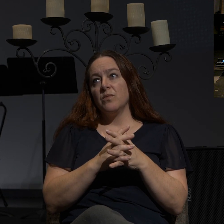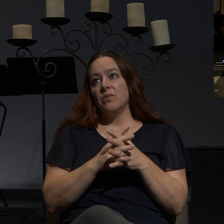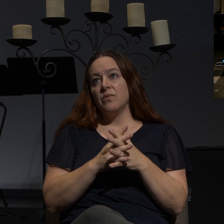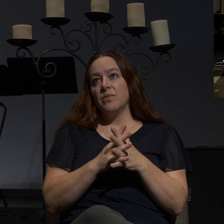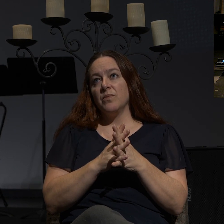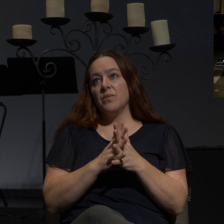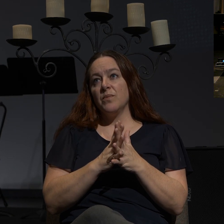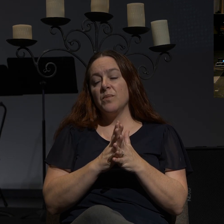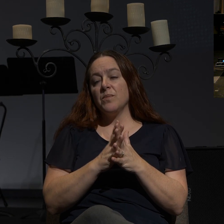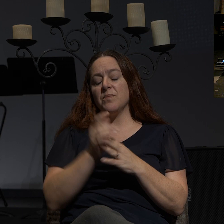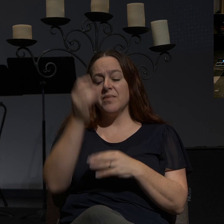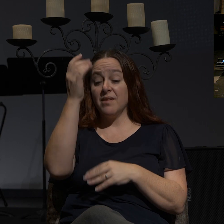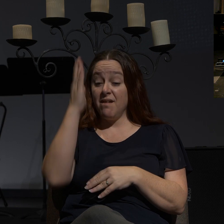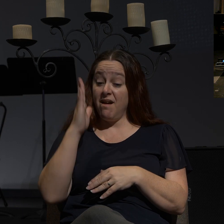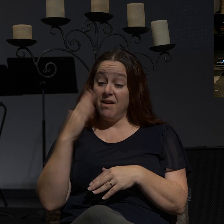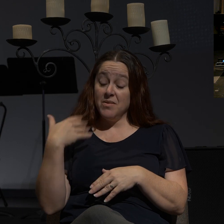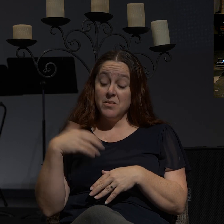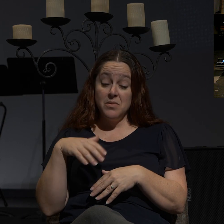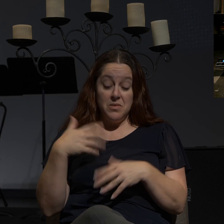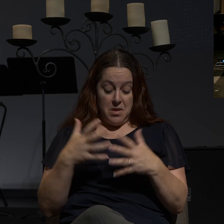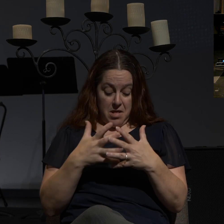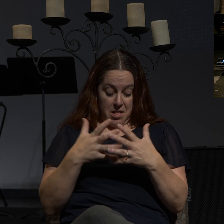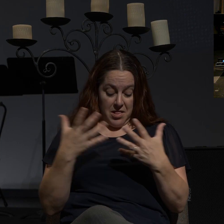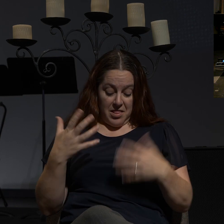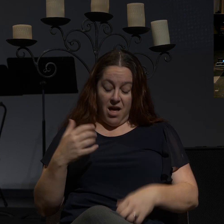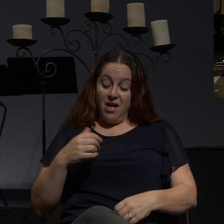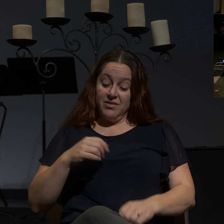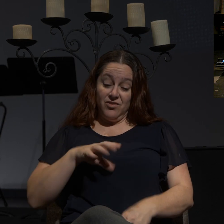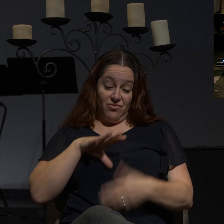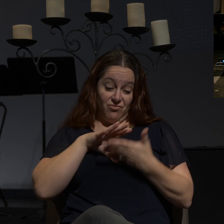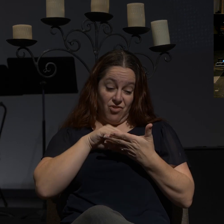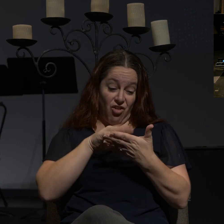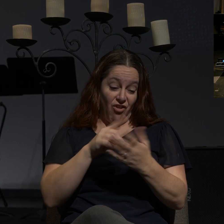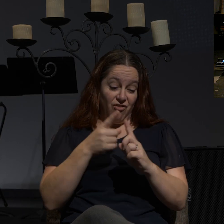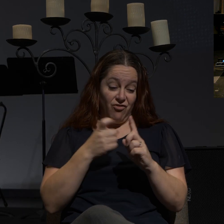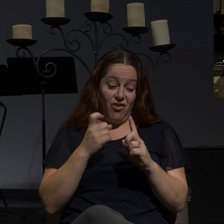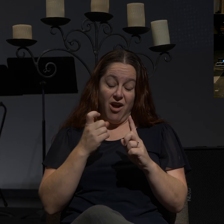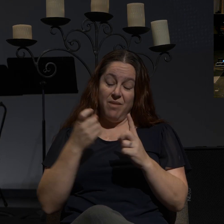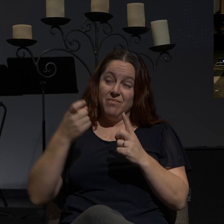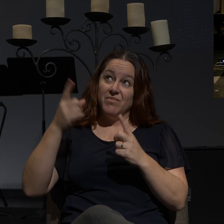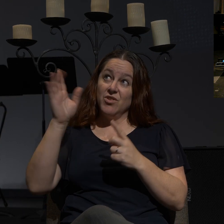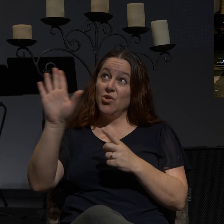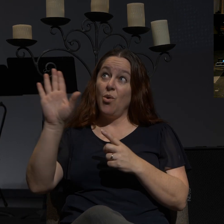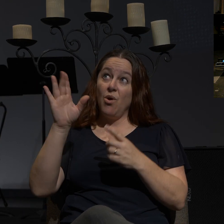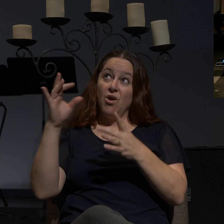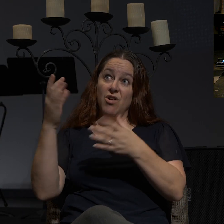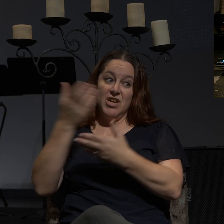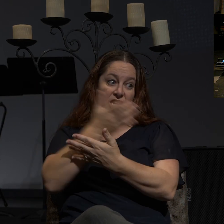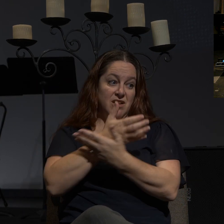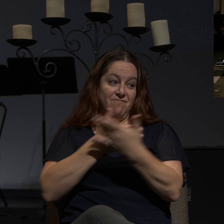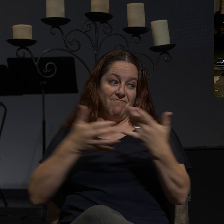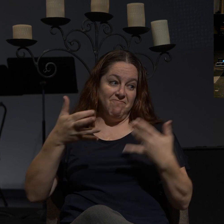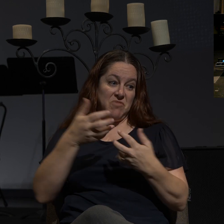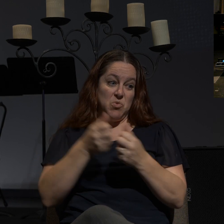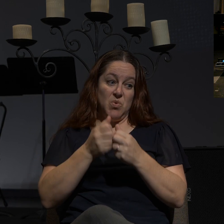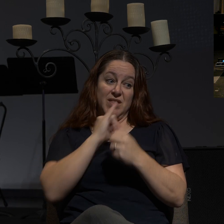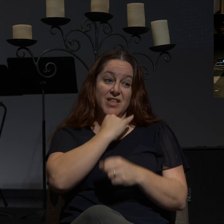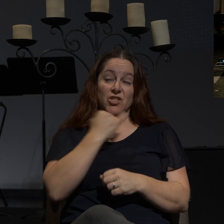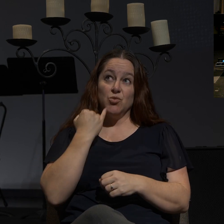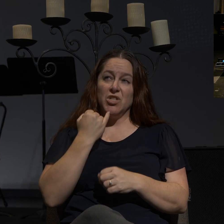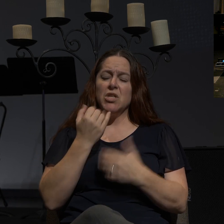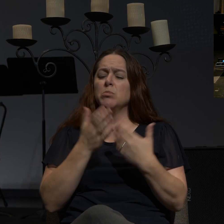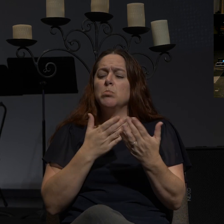God, a lot to learn from your interactions with the nation of Israel, even though it was so long